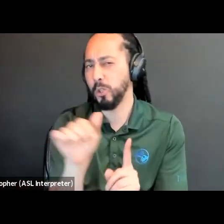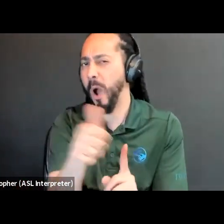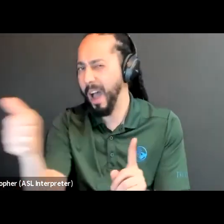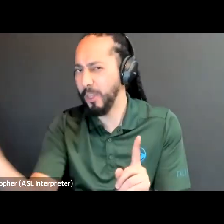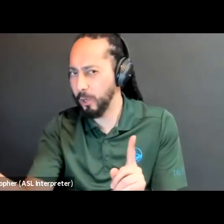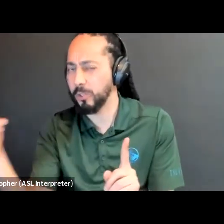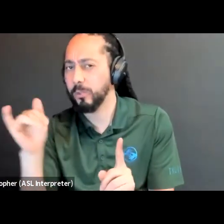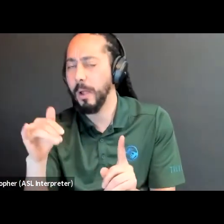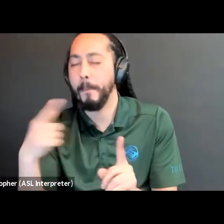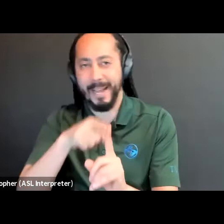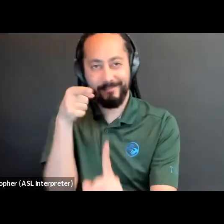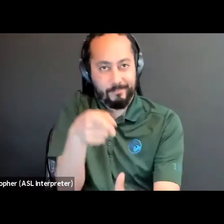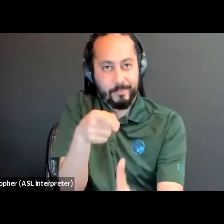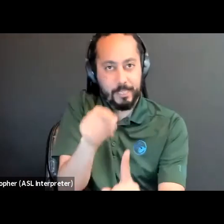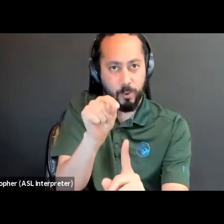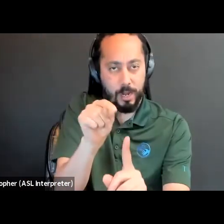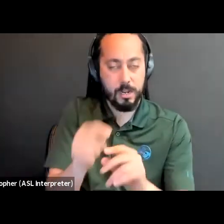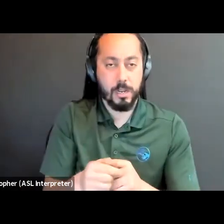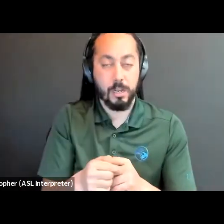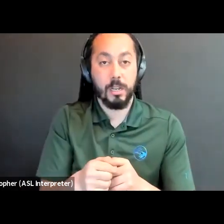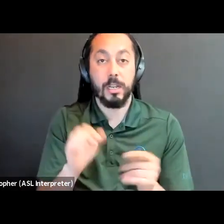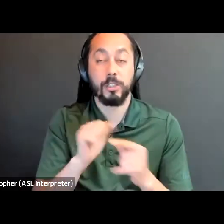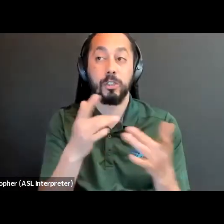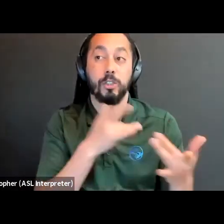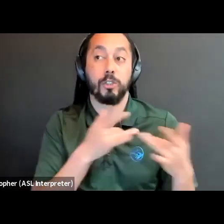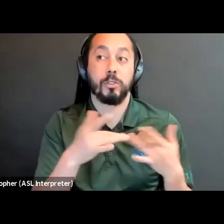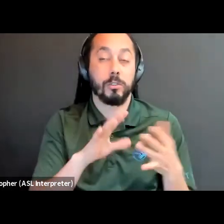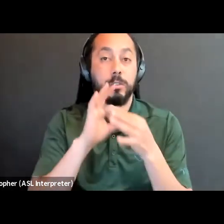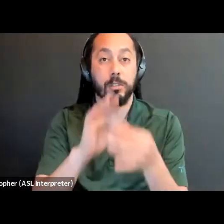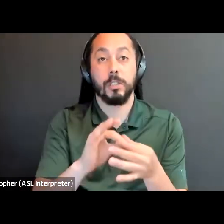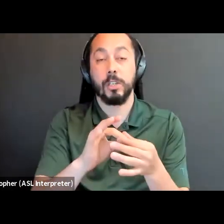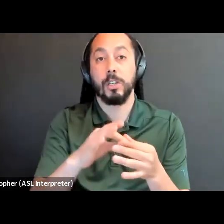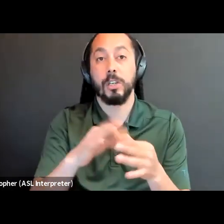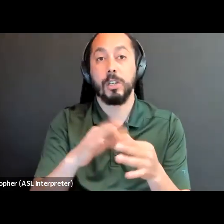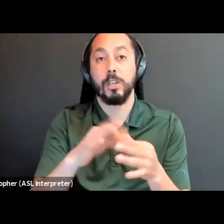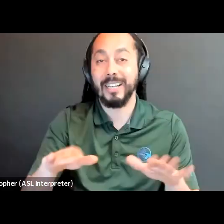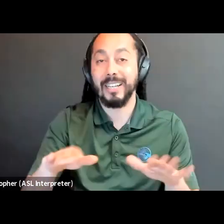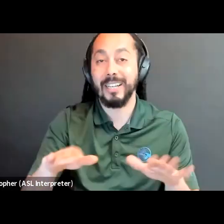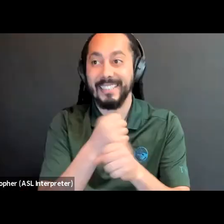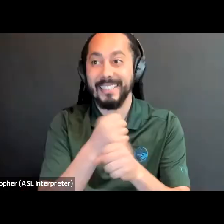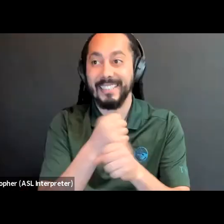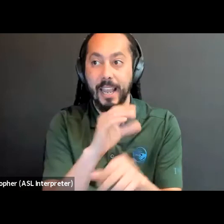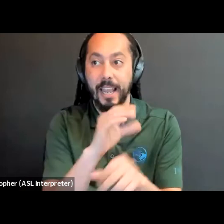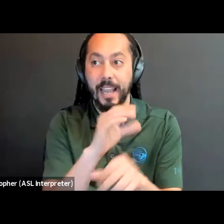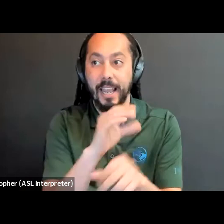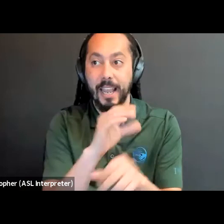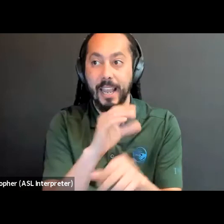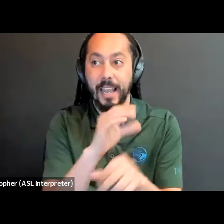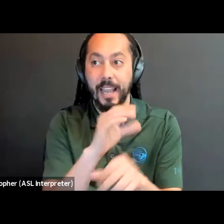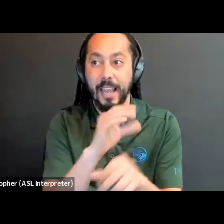we've analyzed, concerns regarding the child's safety and well-being and regarding the